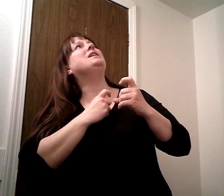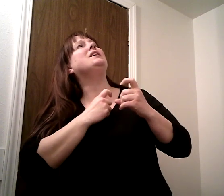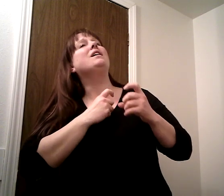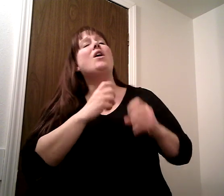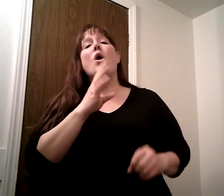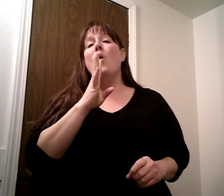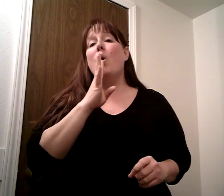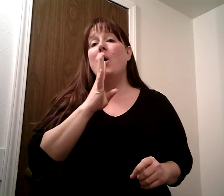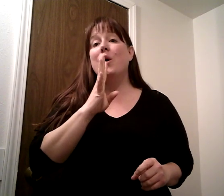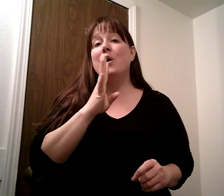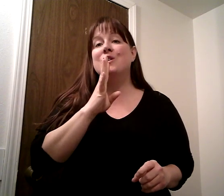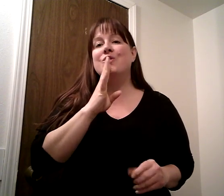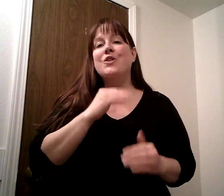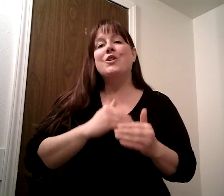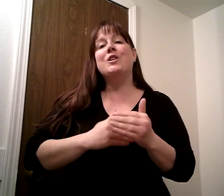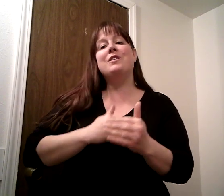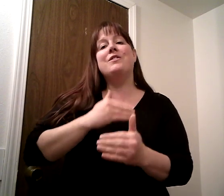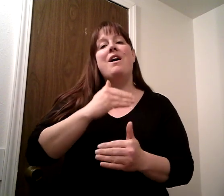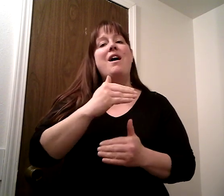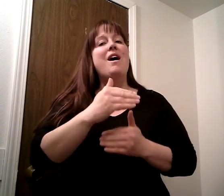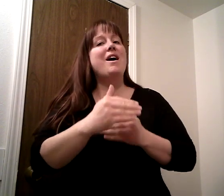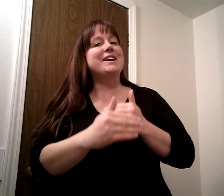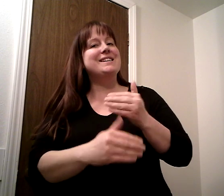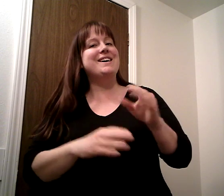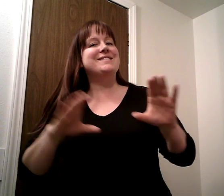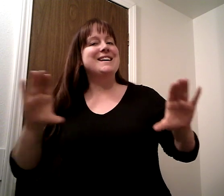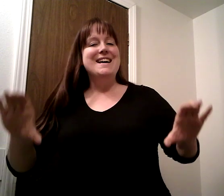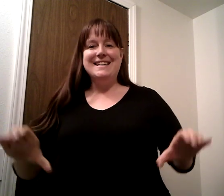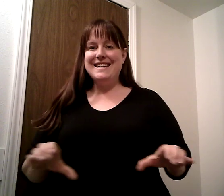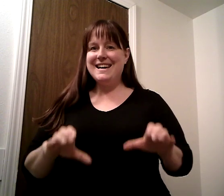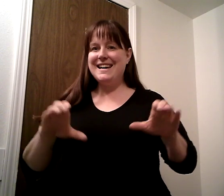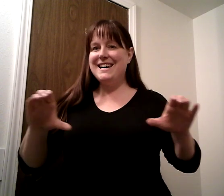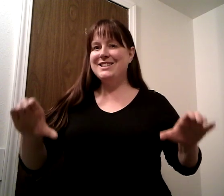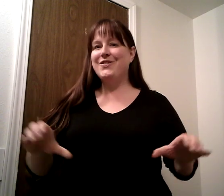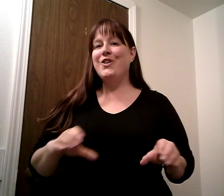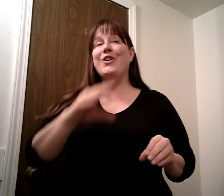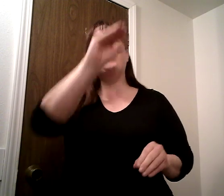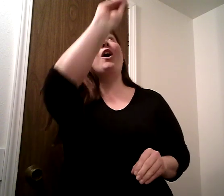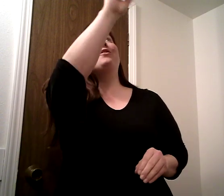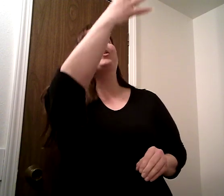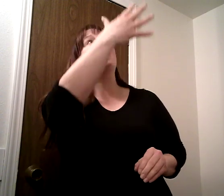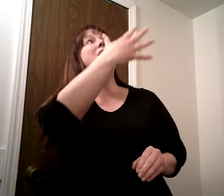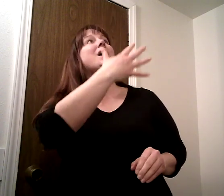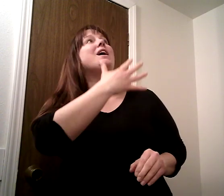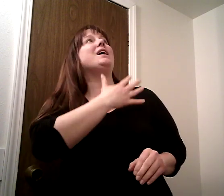me. Words full of kindness, deeds full of